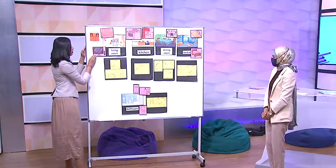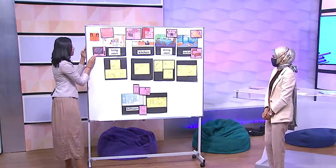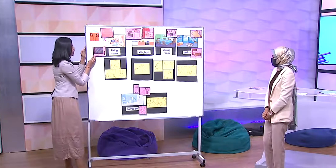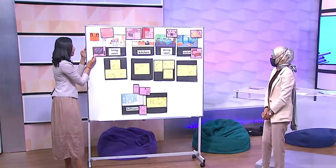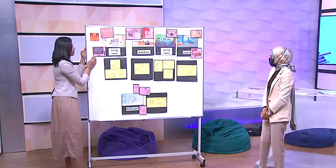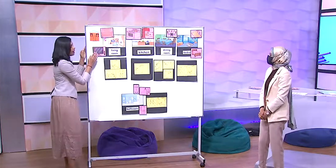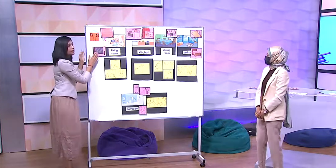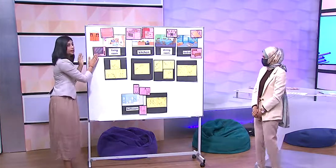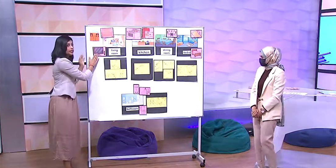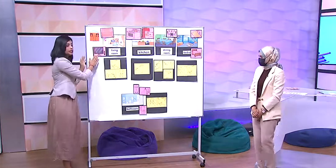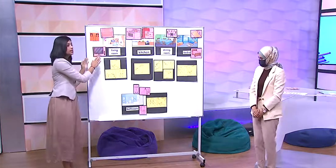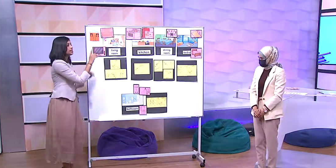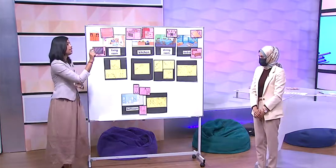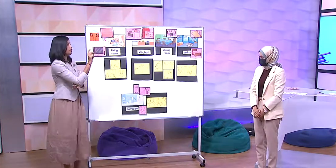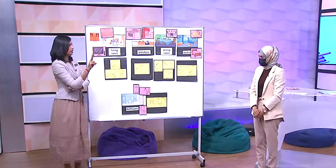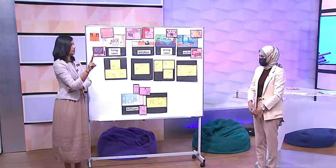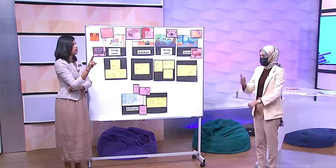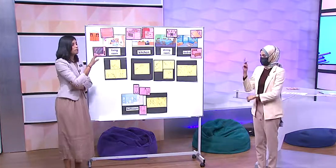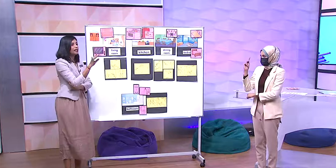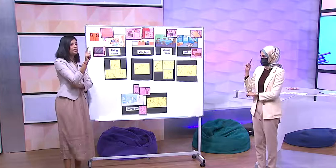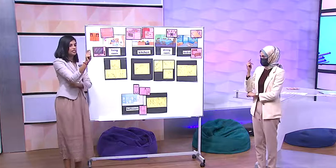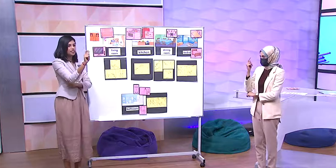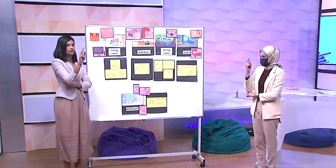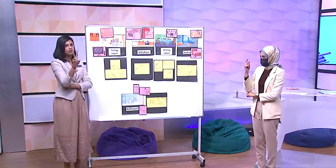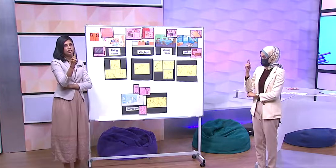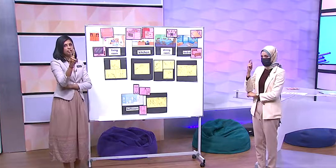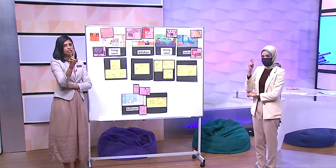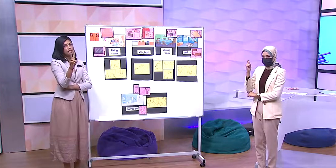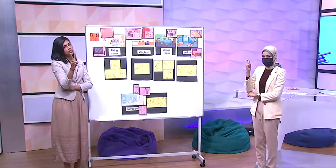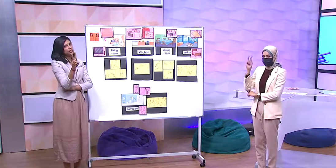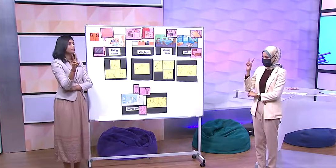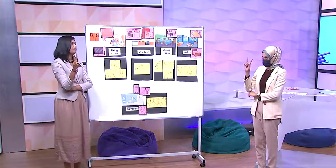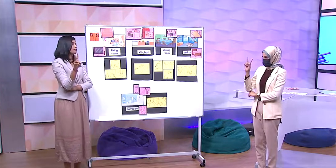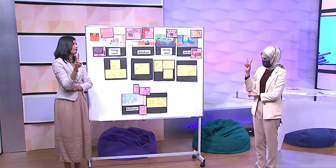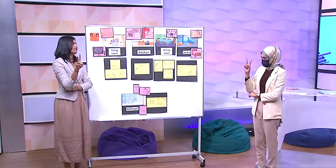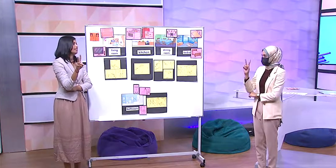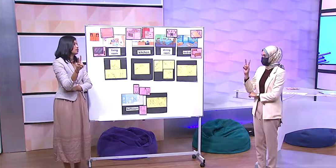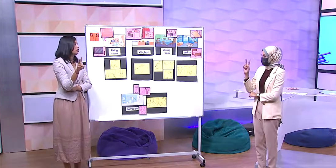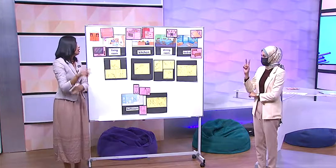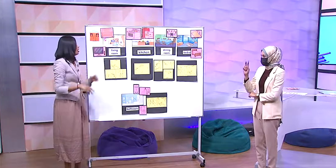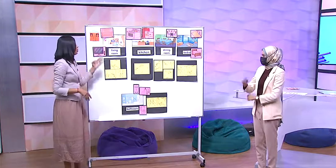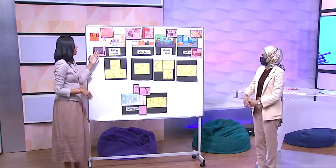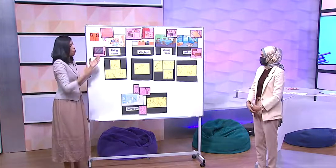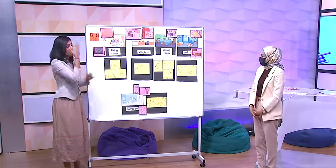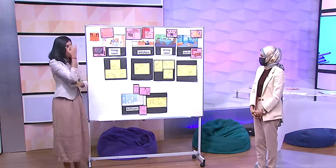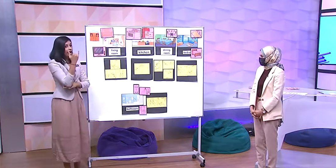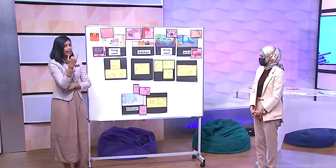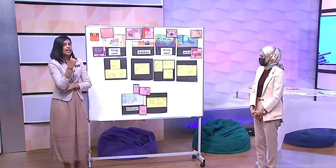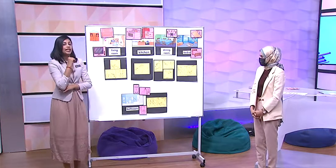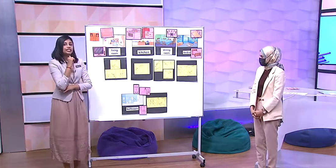Okay. This is TV. The spell TV. TV. That's all. Okay. Why did I say